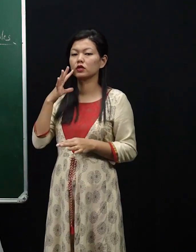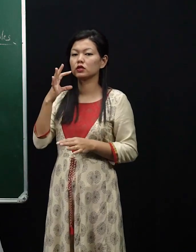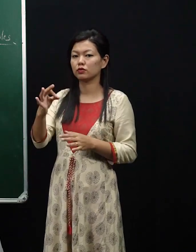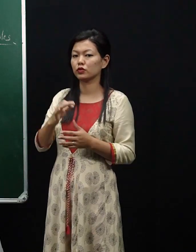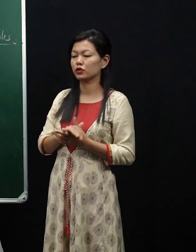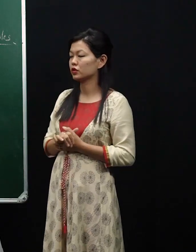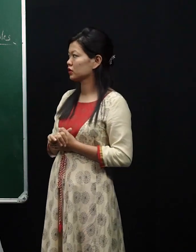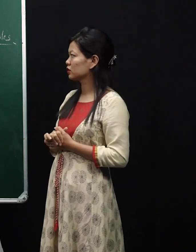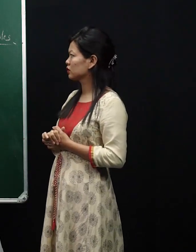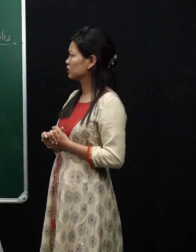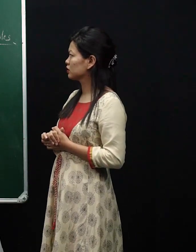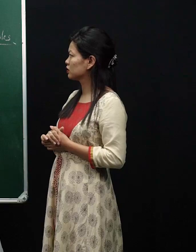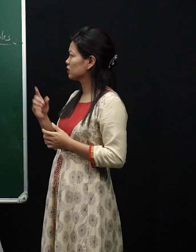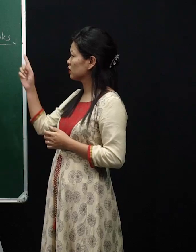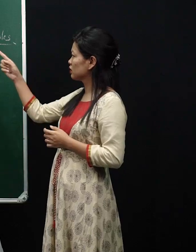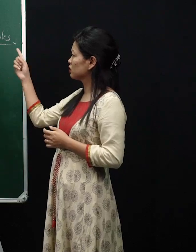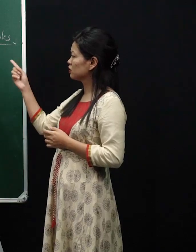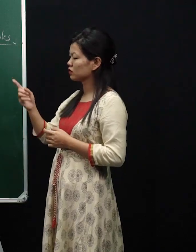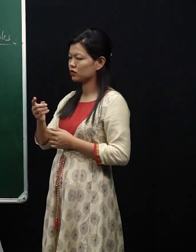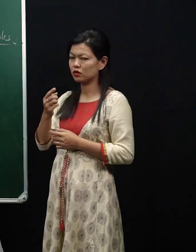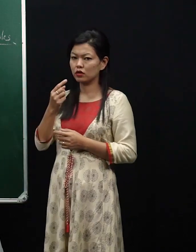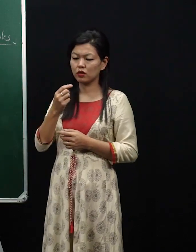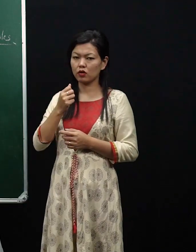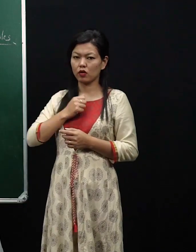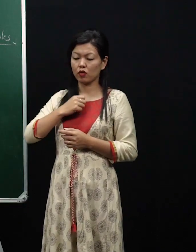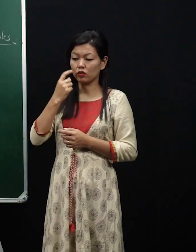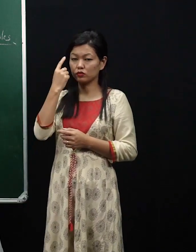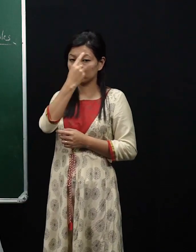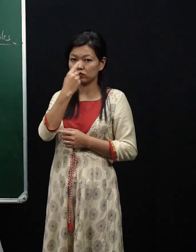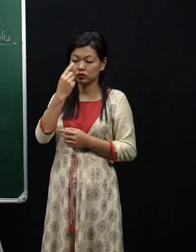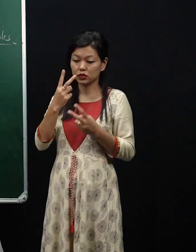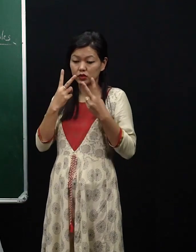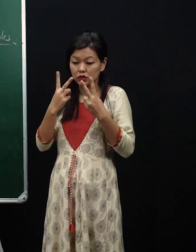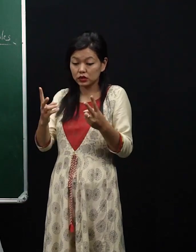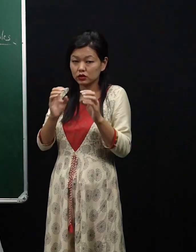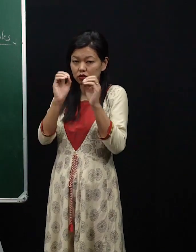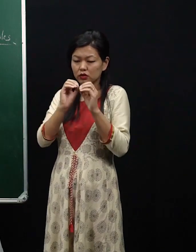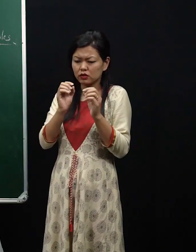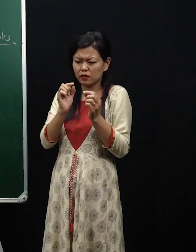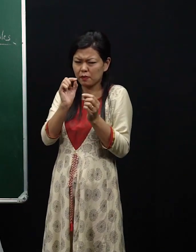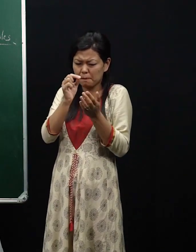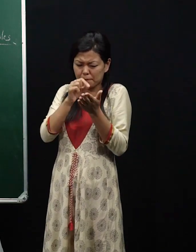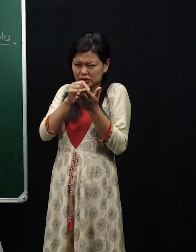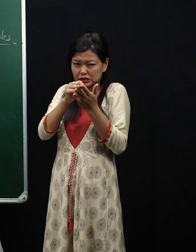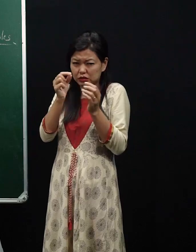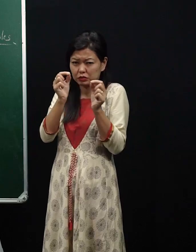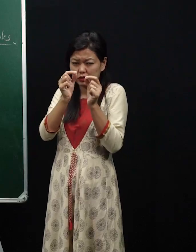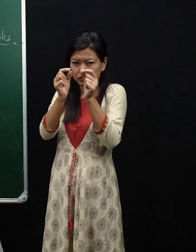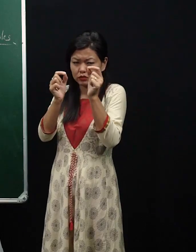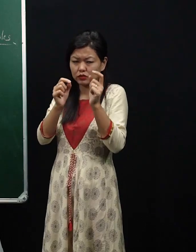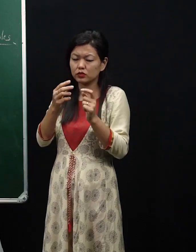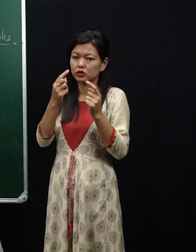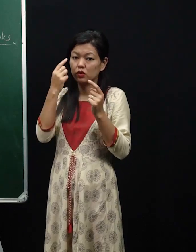is not visible, indestructible, okay? So these are the tiniest particle. Example,